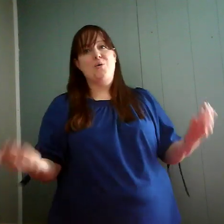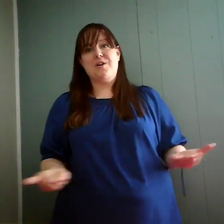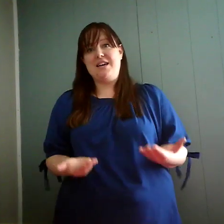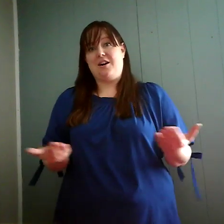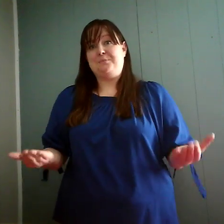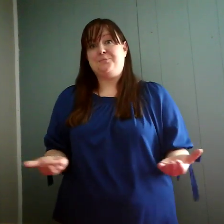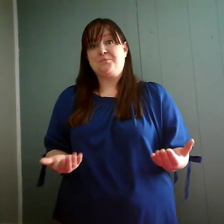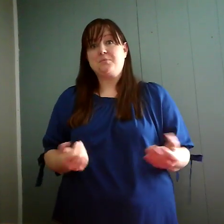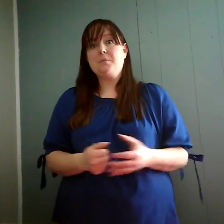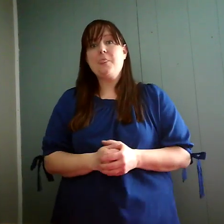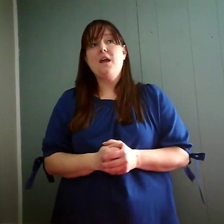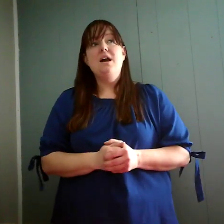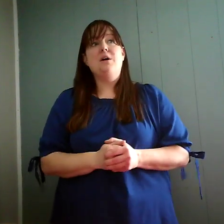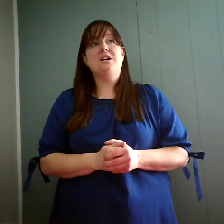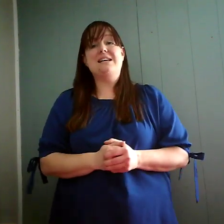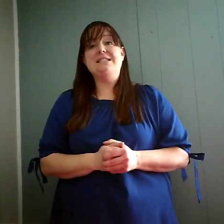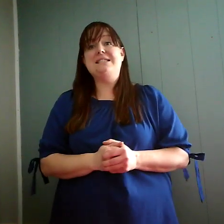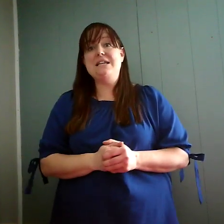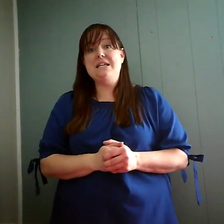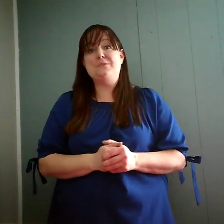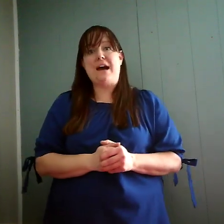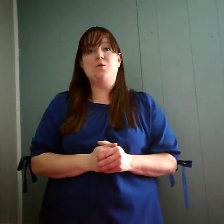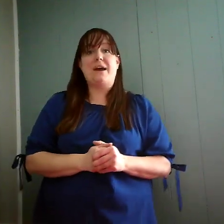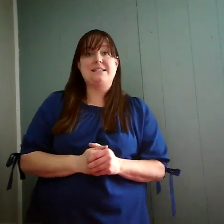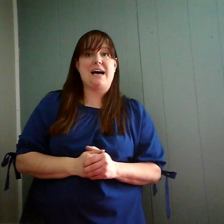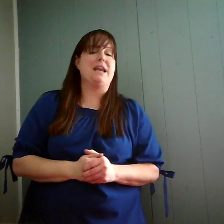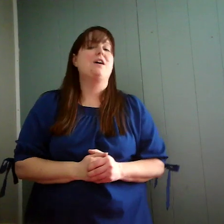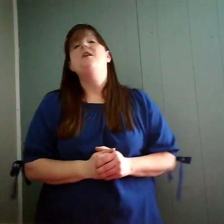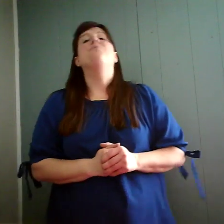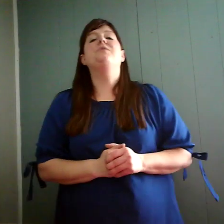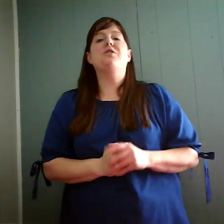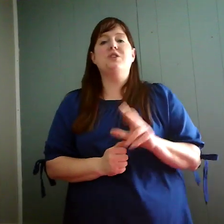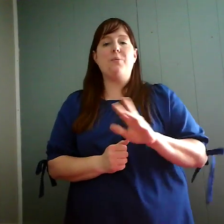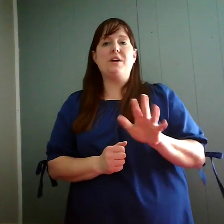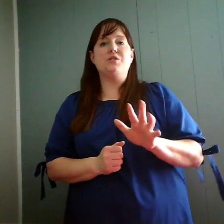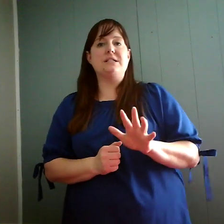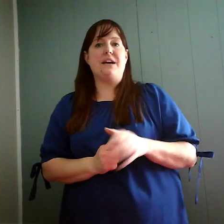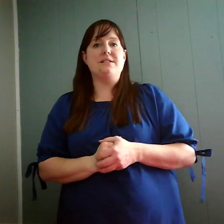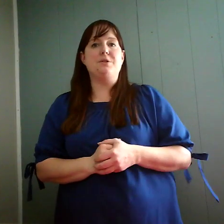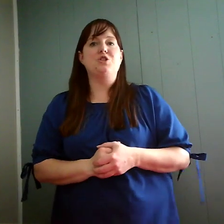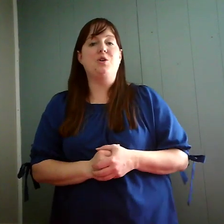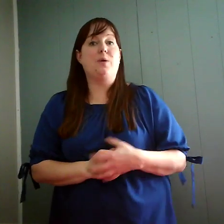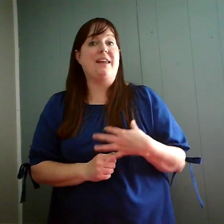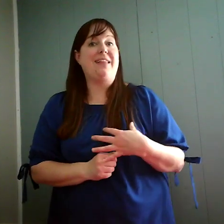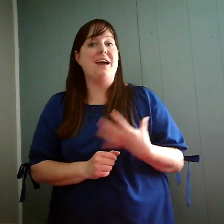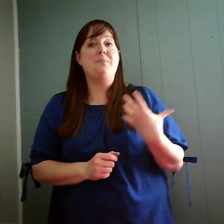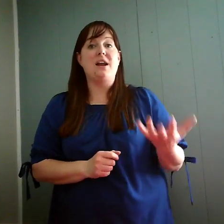were here. Now we're going to sign scenes by the wayside. Now there's a couple ways you can sign this. I'm going to show you the way that I like, but